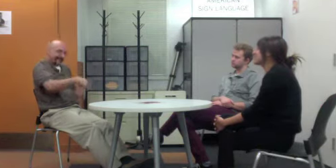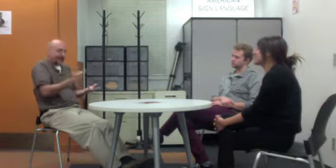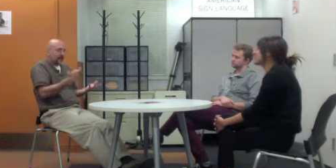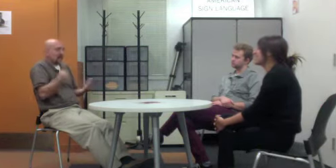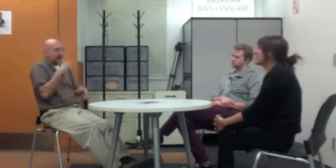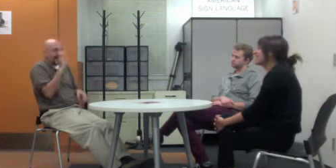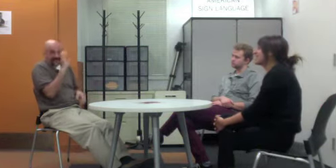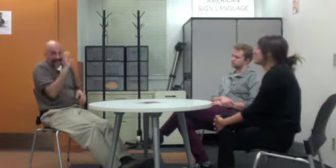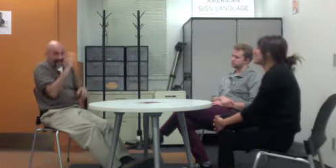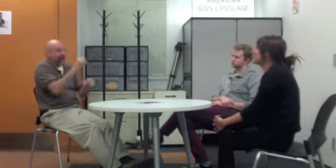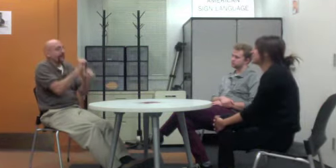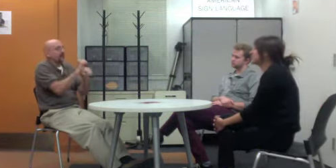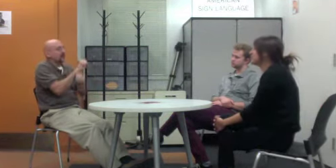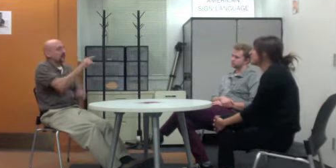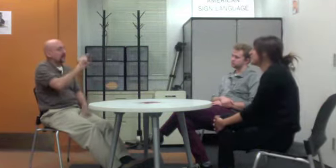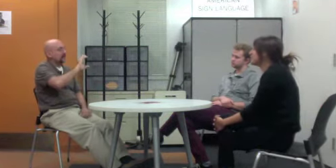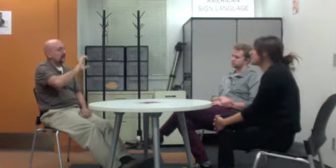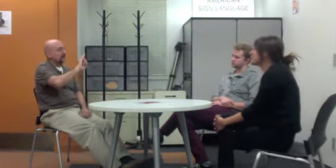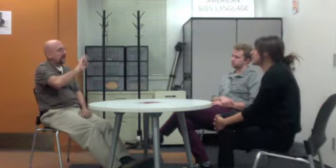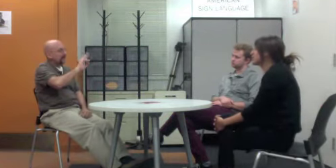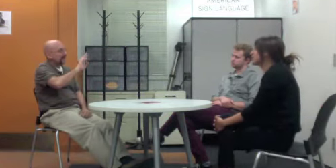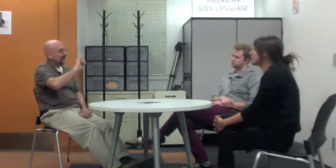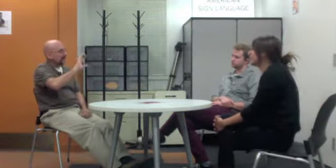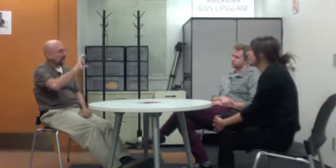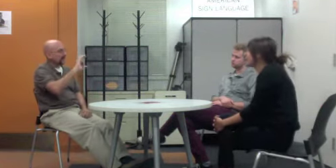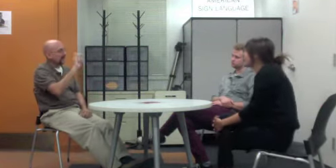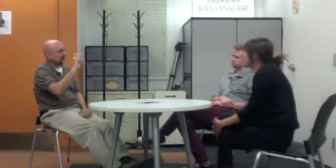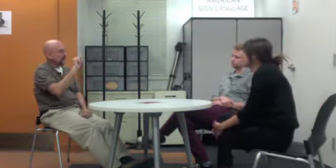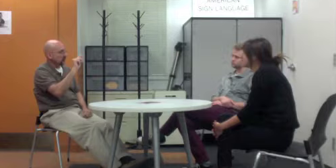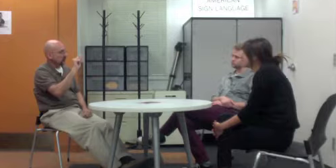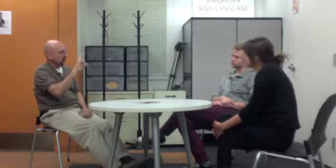And again, I needed work, so I started looking for work in Illinois.